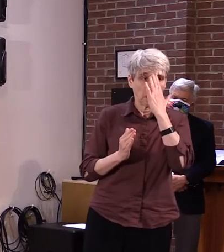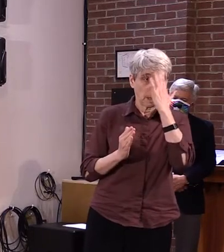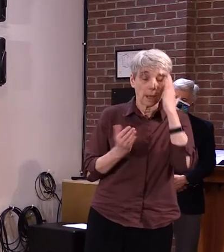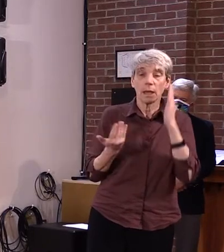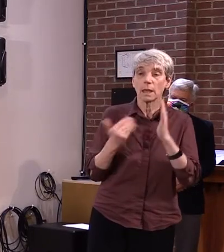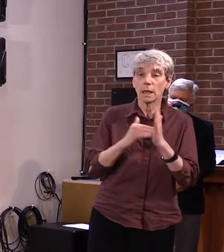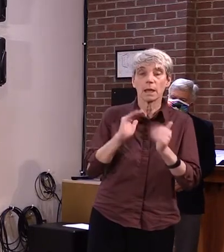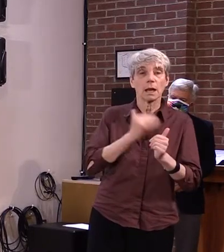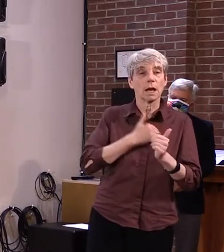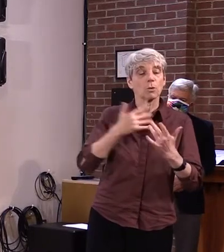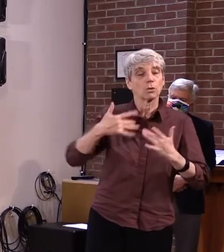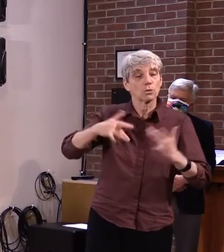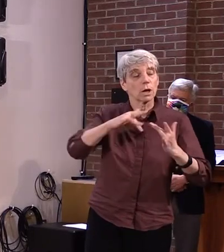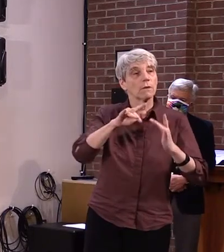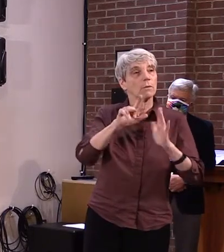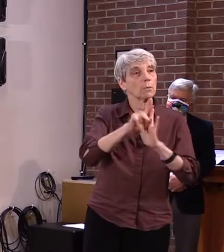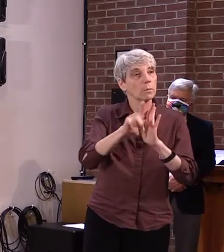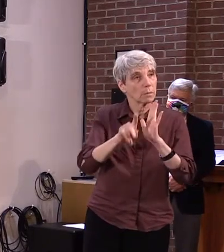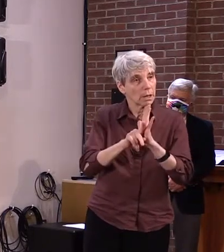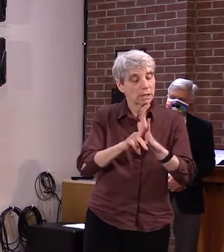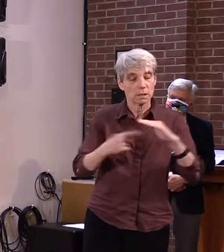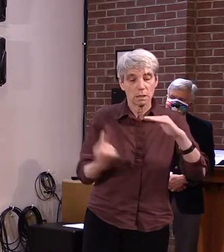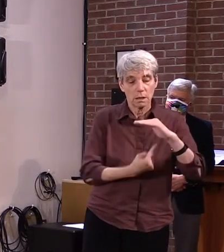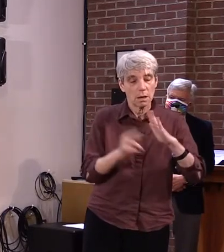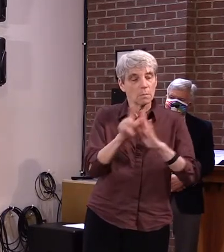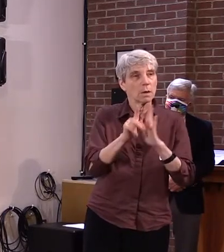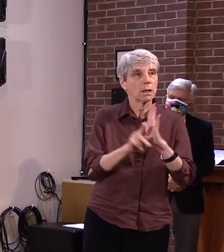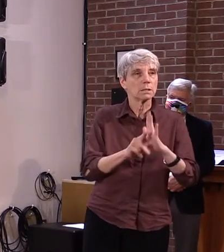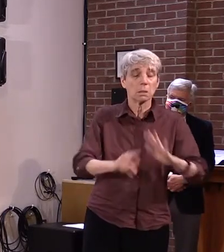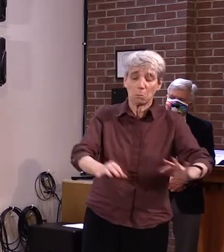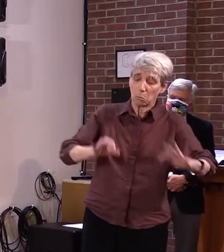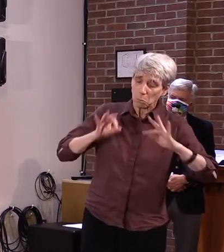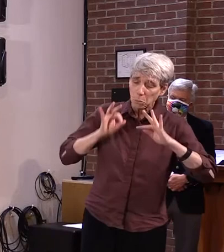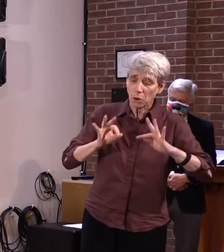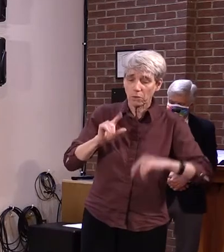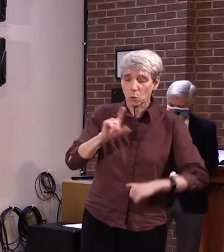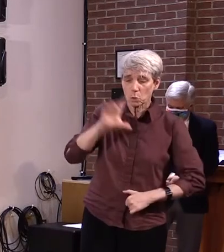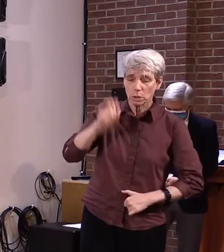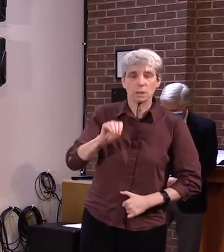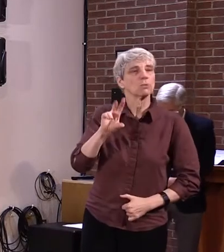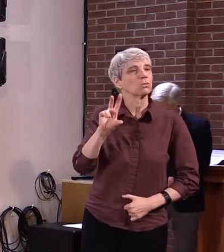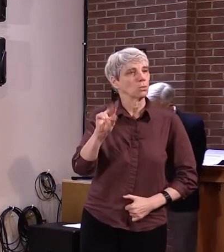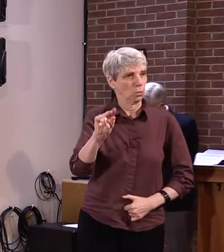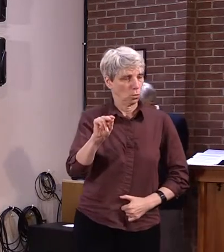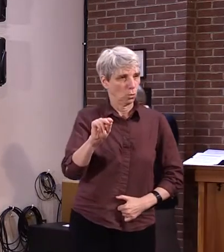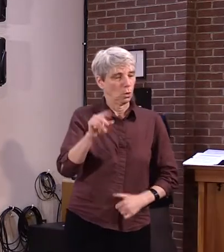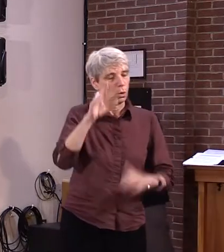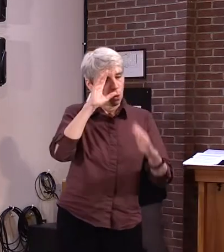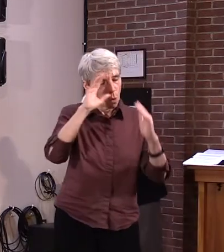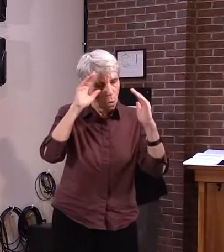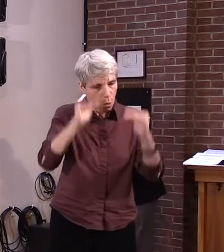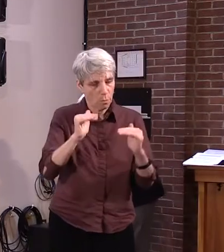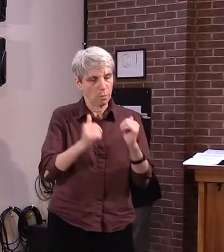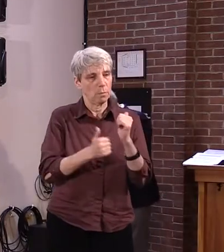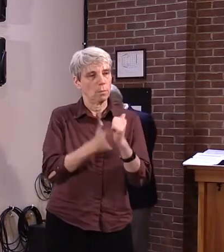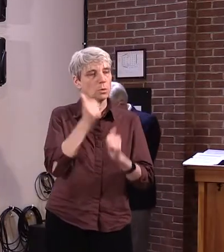our quarantine policy, is not perfect. We're hoping that most will adhere to it because